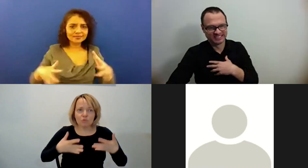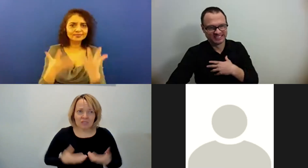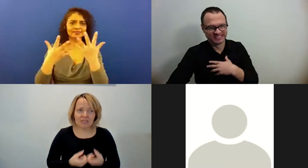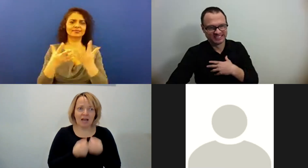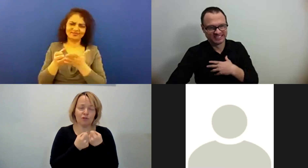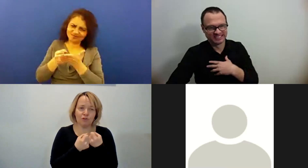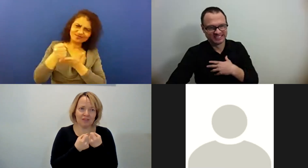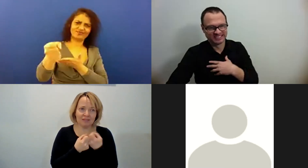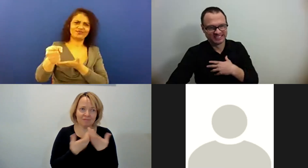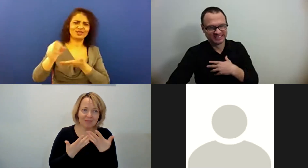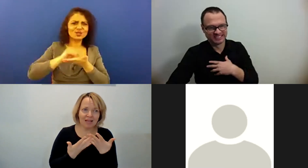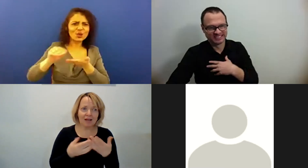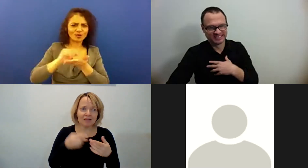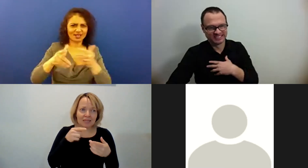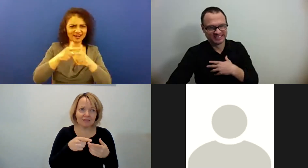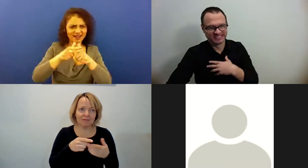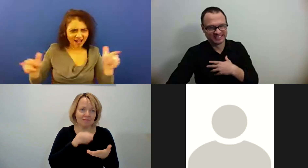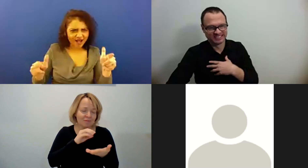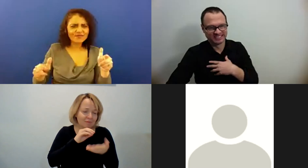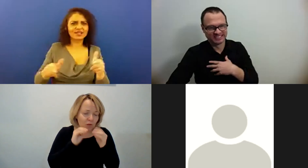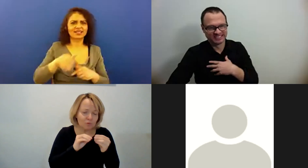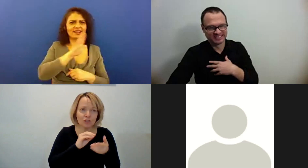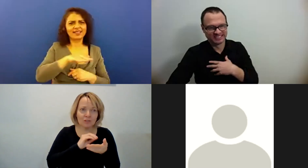So I really would like